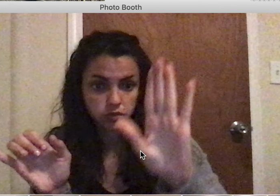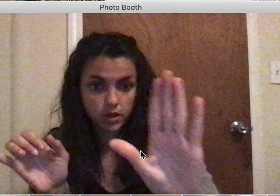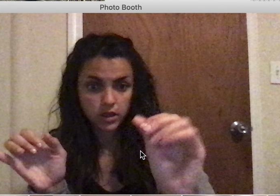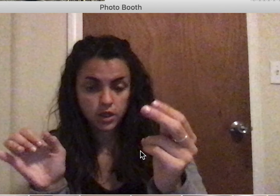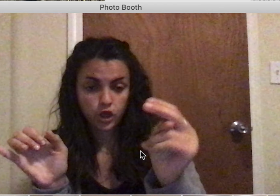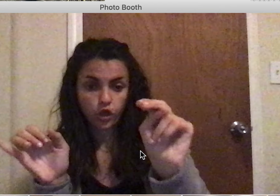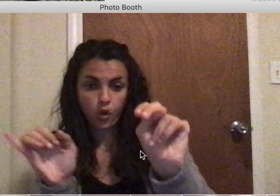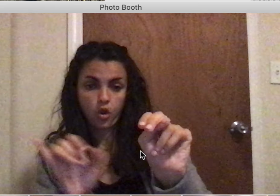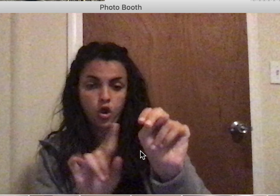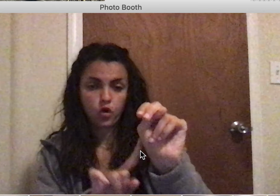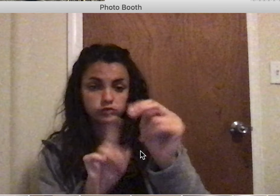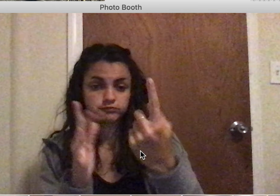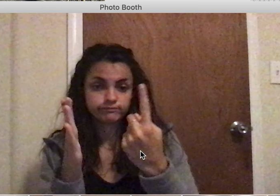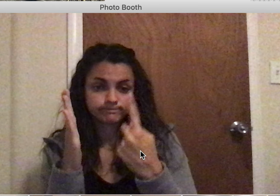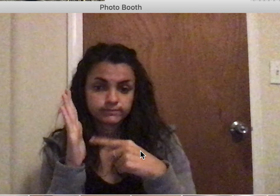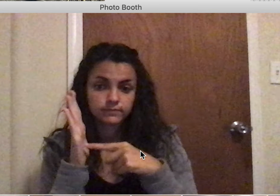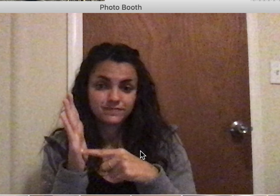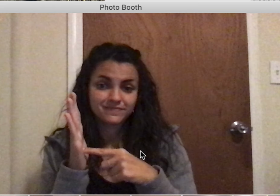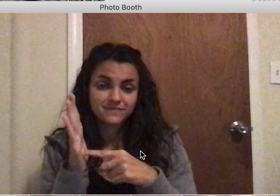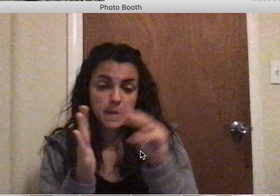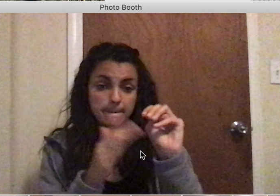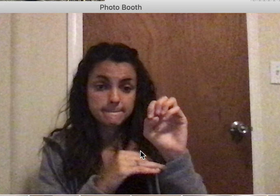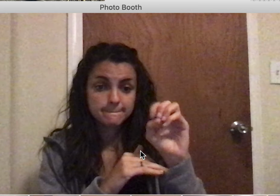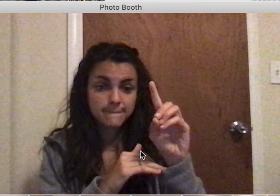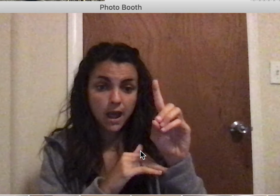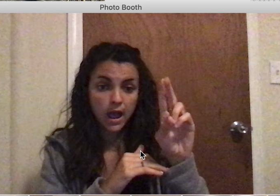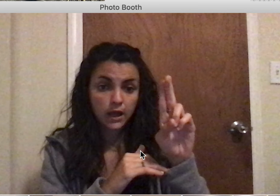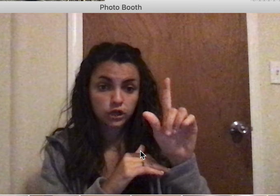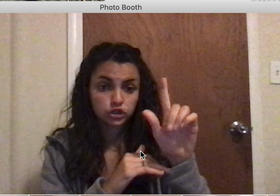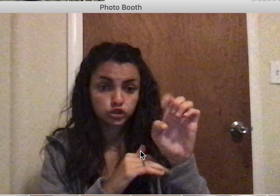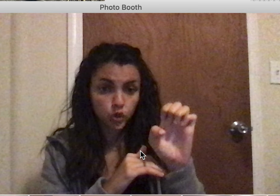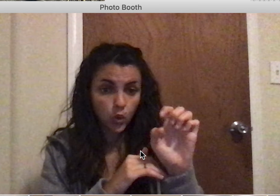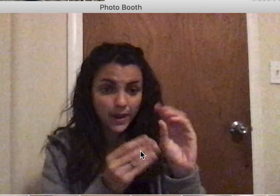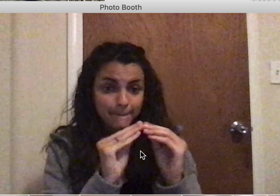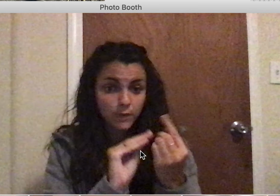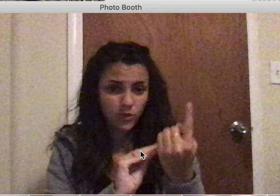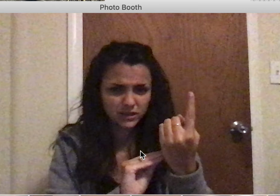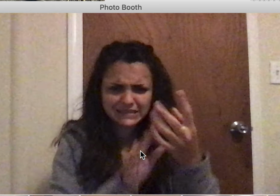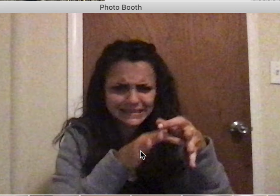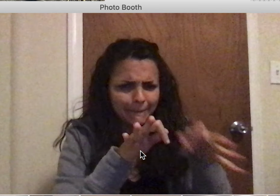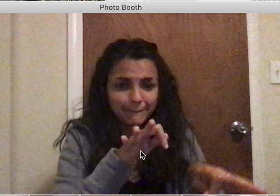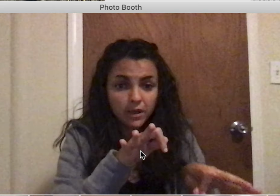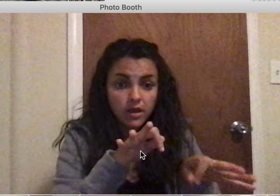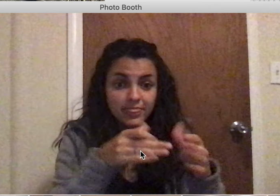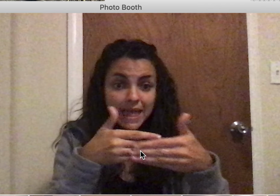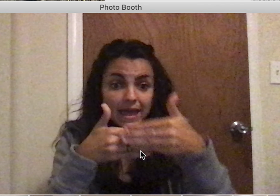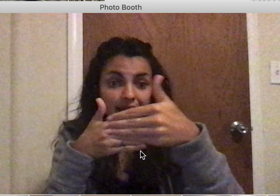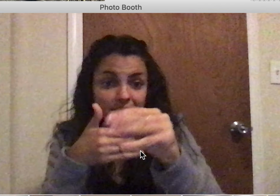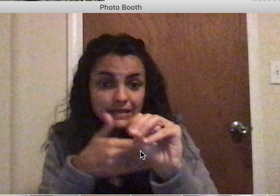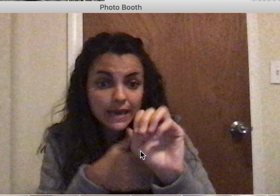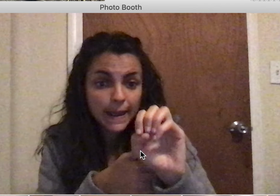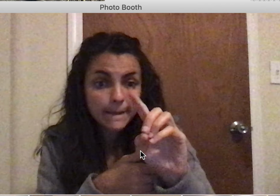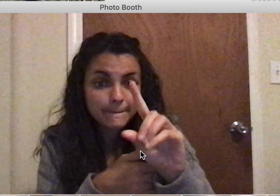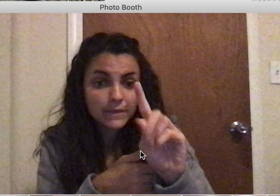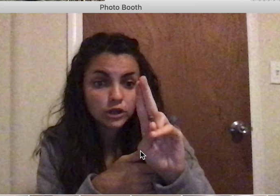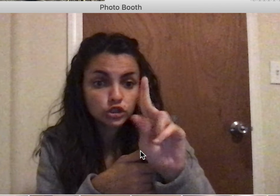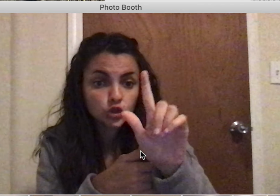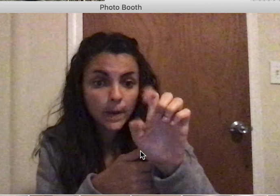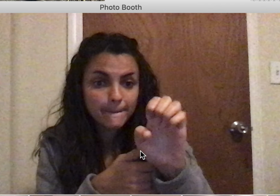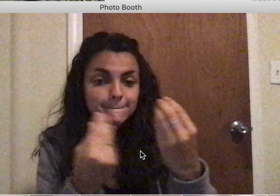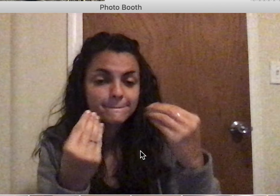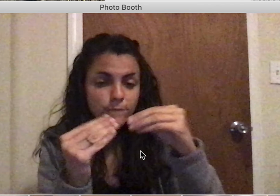very simple. The next module, we're going to get more into detail, into some content, and